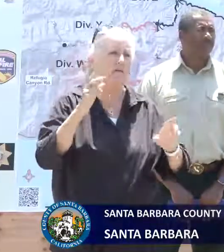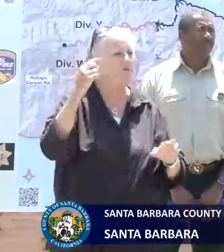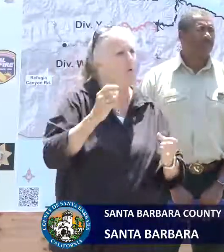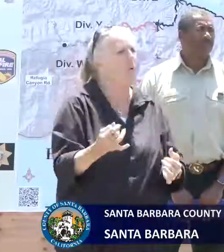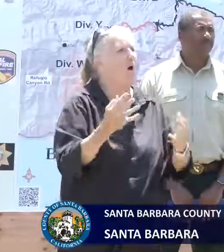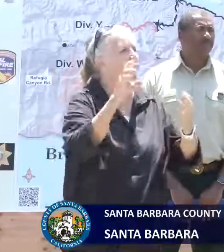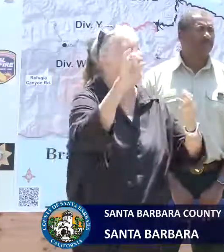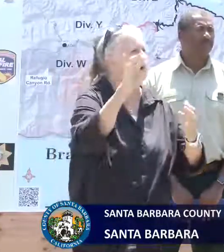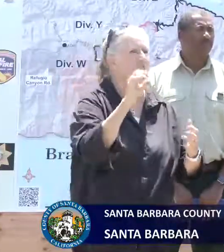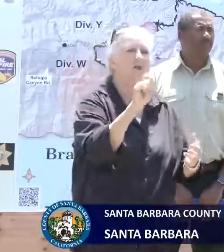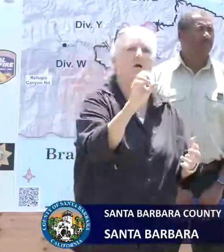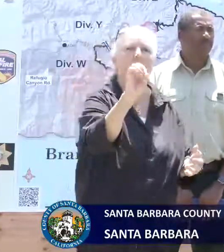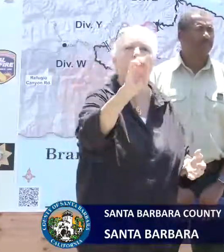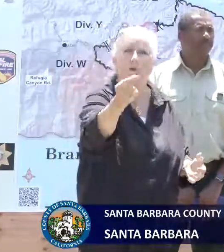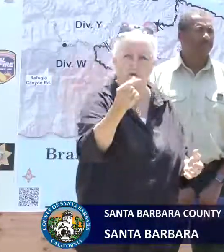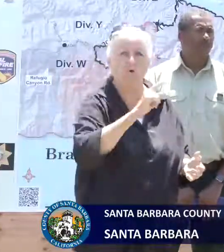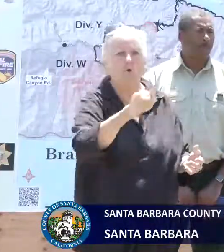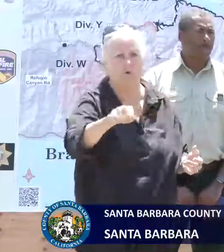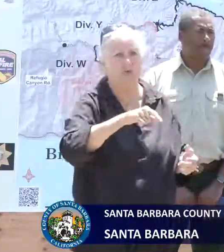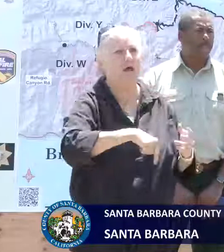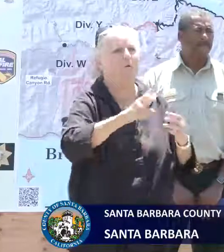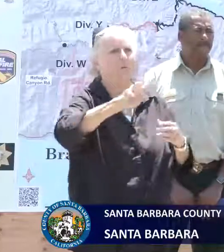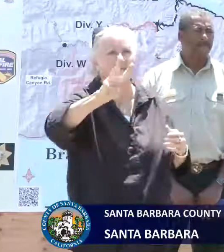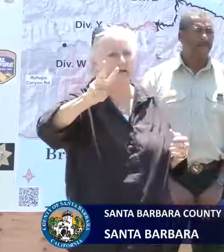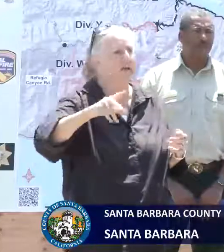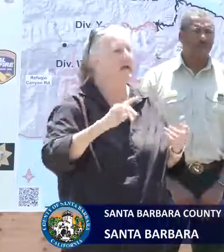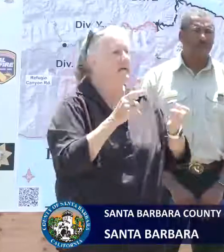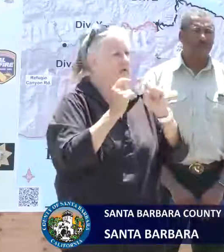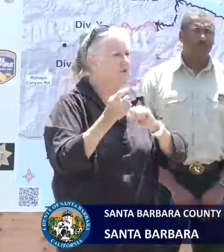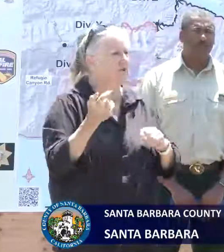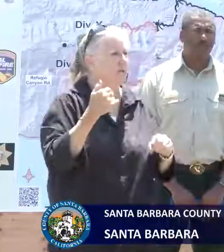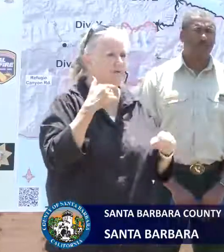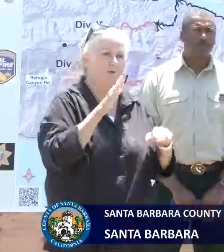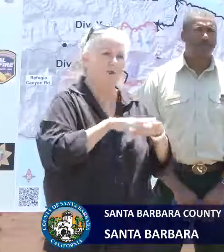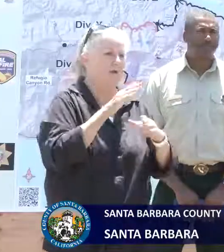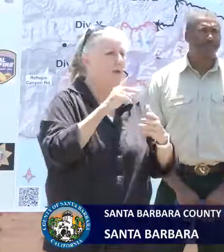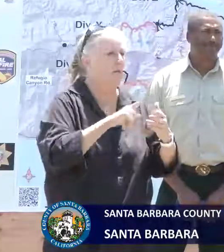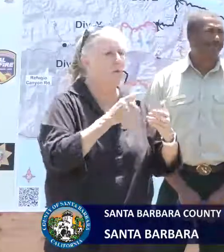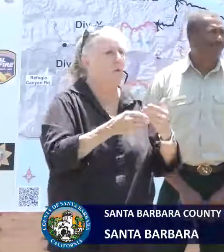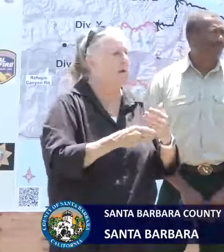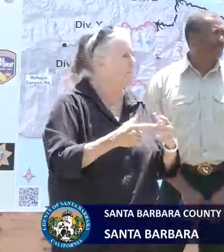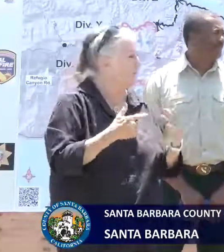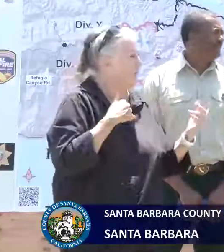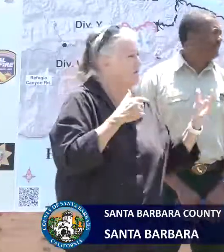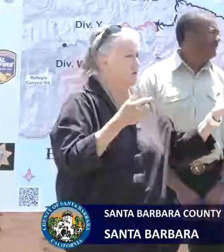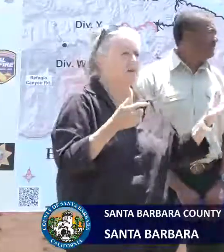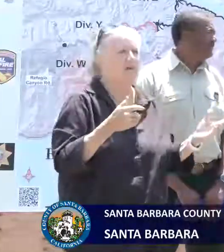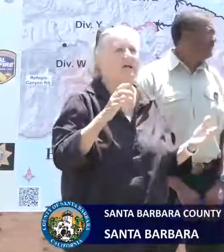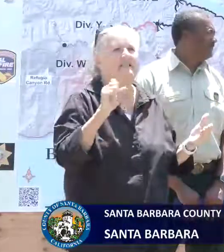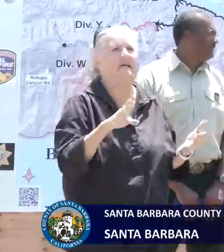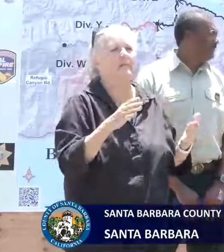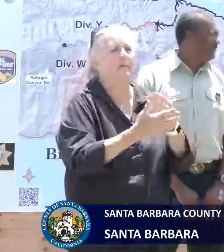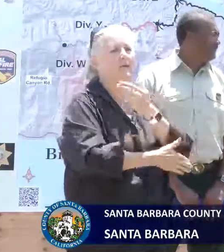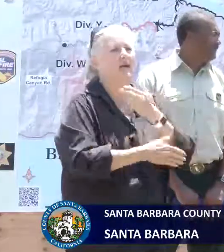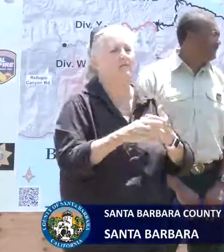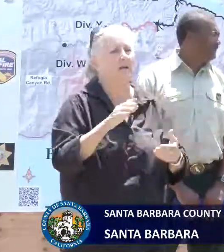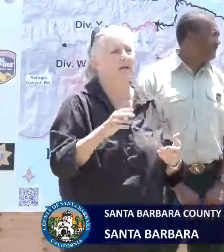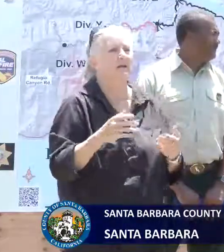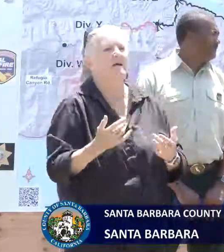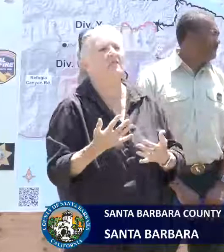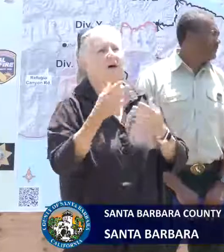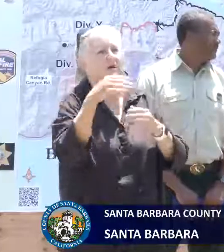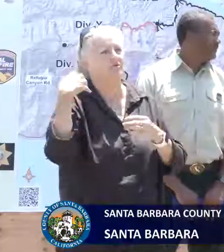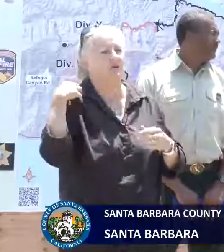website. So with that, I'm gonna pull a little bit of a change up. I know it wasn't on the program Mike mentioned, but I'd like to invite the Santa Barbara County Fire Chief,